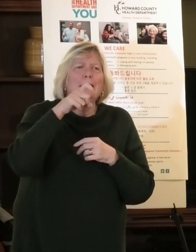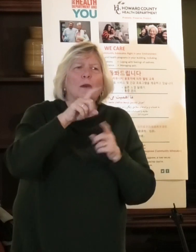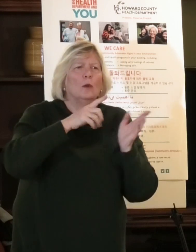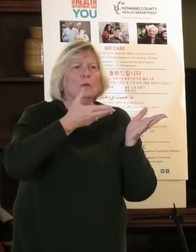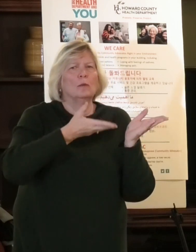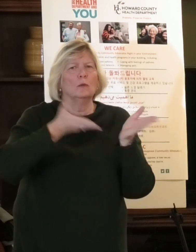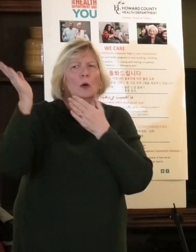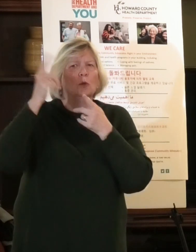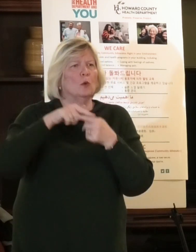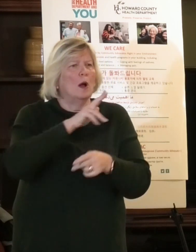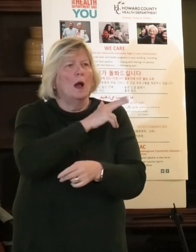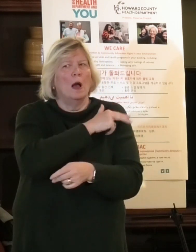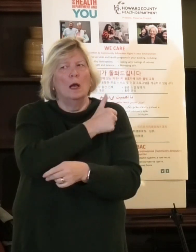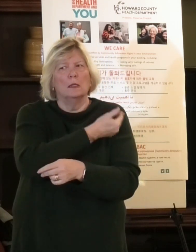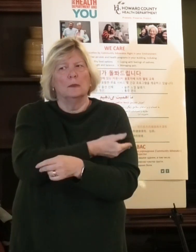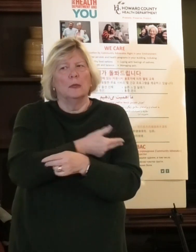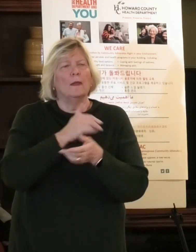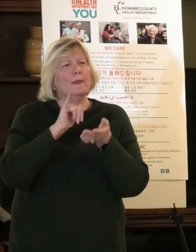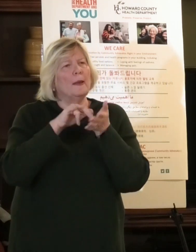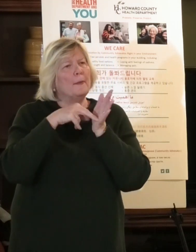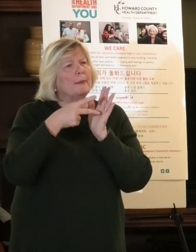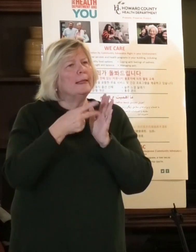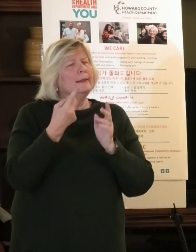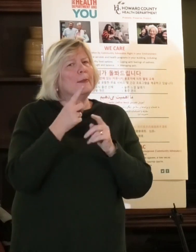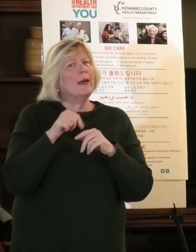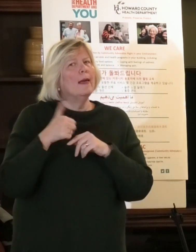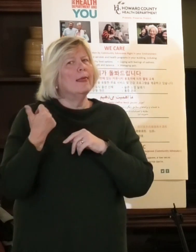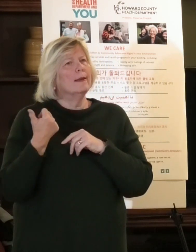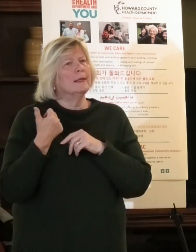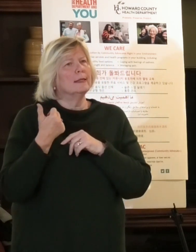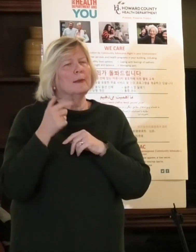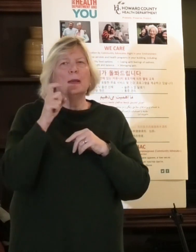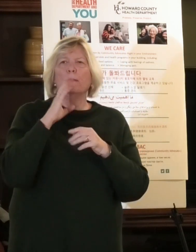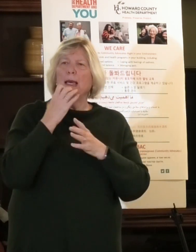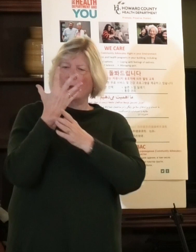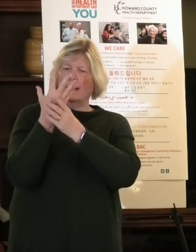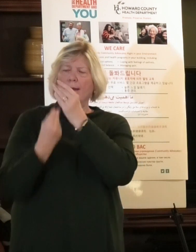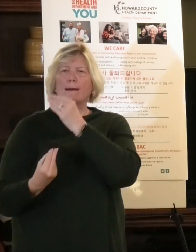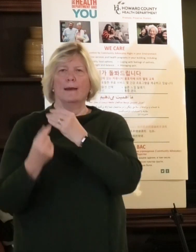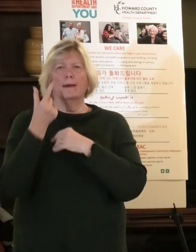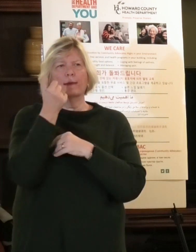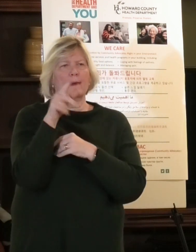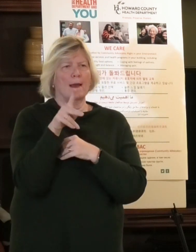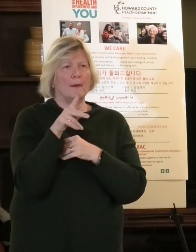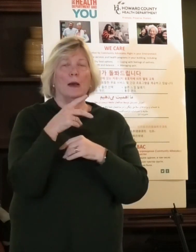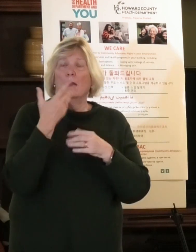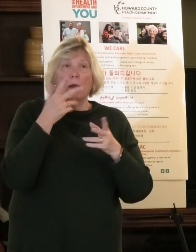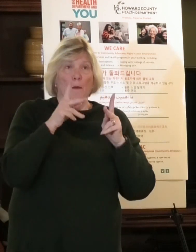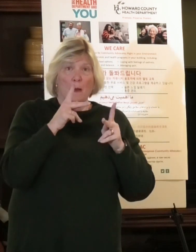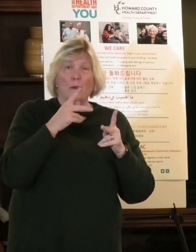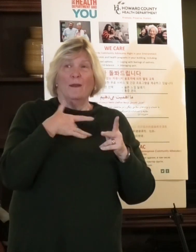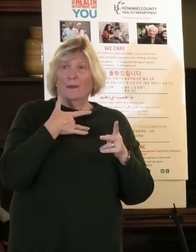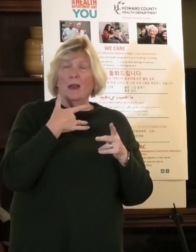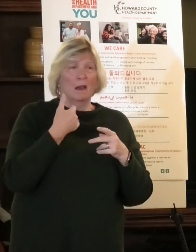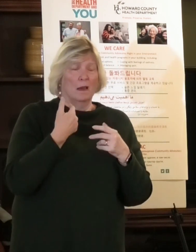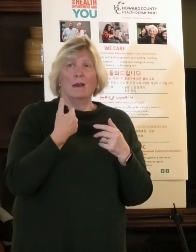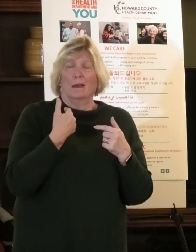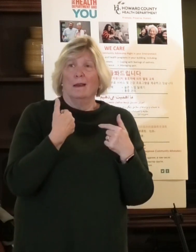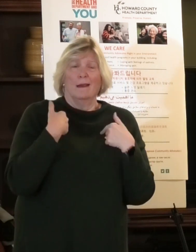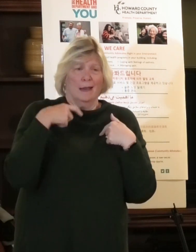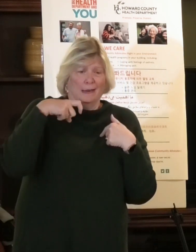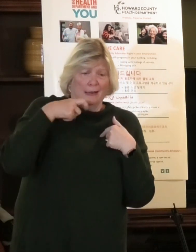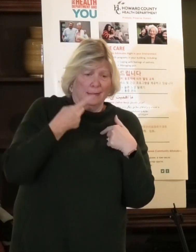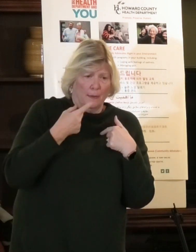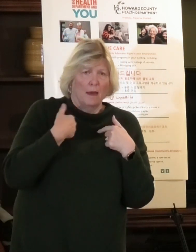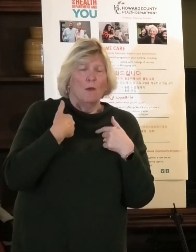to the hospital. So that told us something, that there must be a gap. People feel that need, that I'm going to call these services